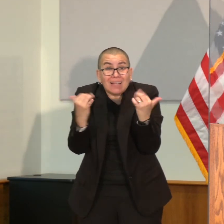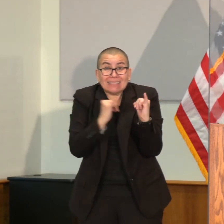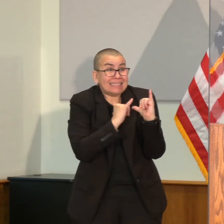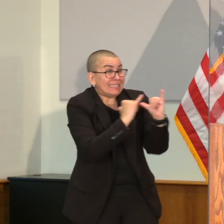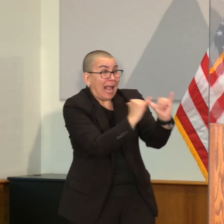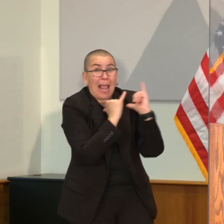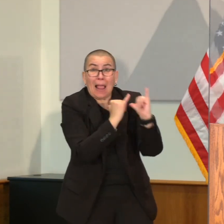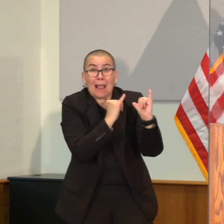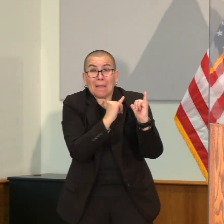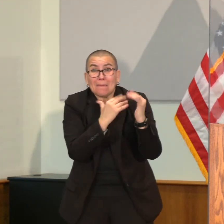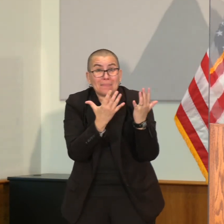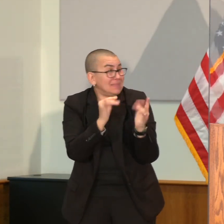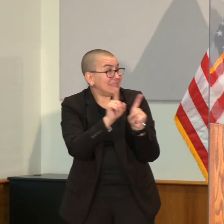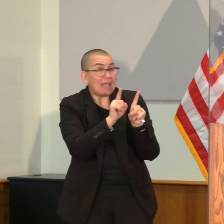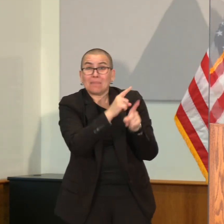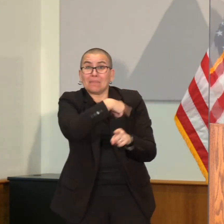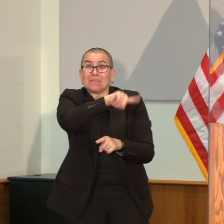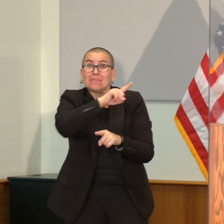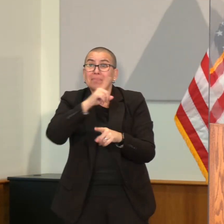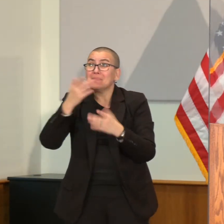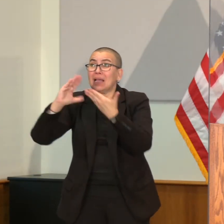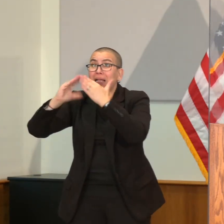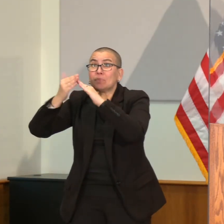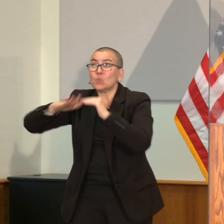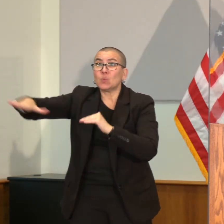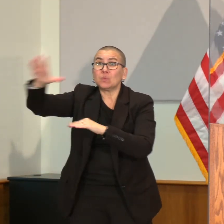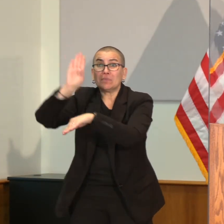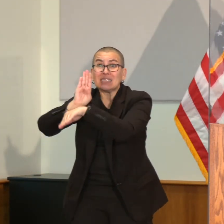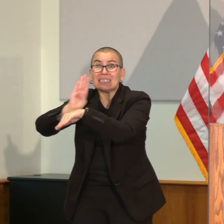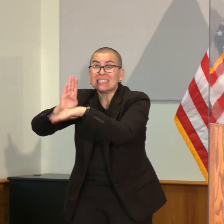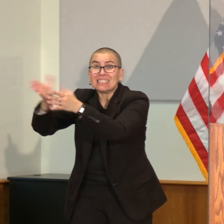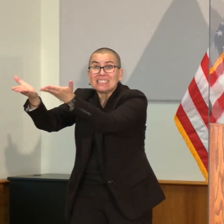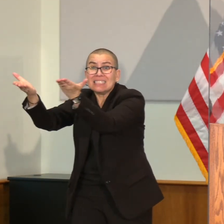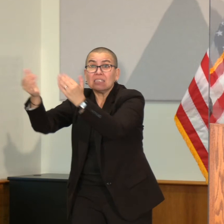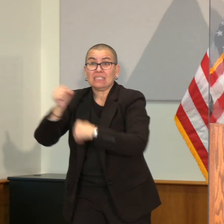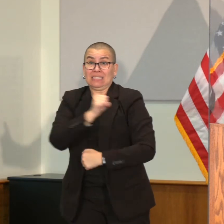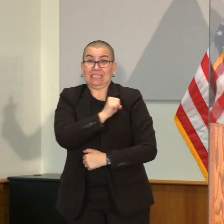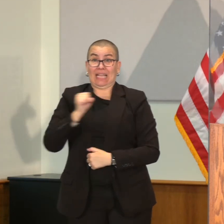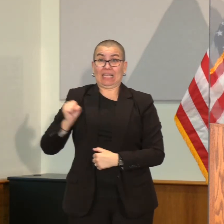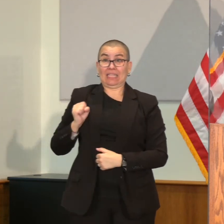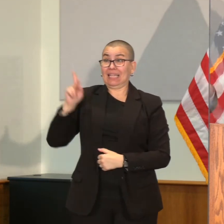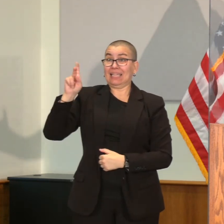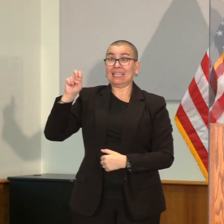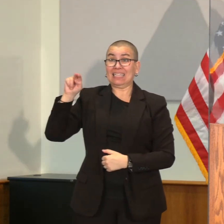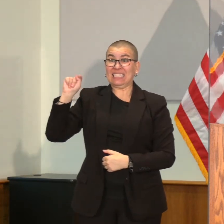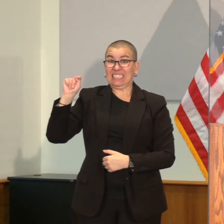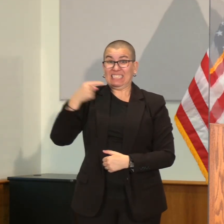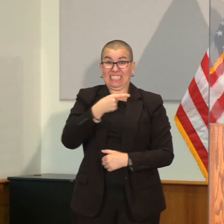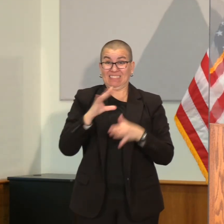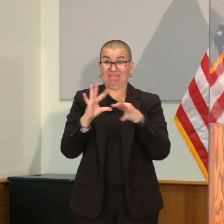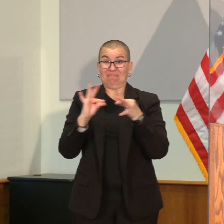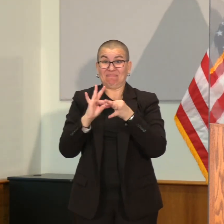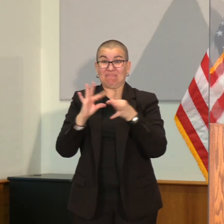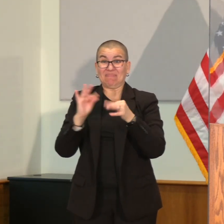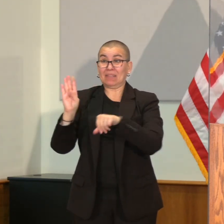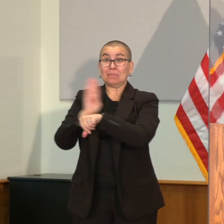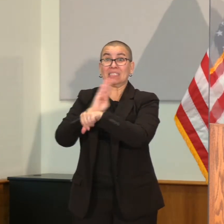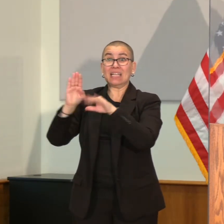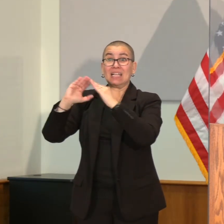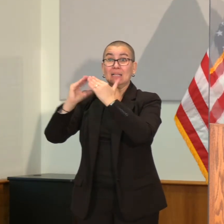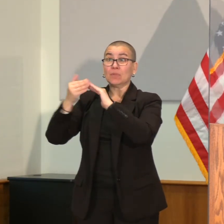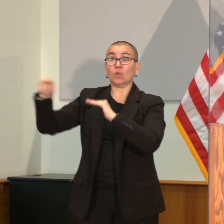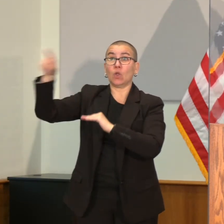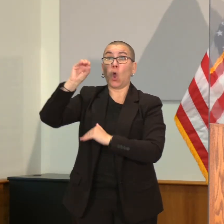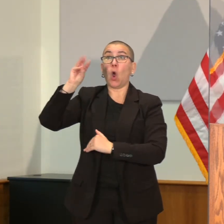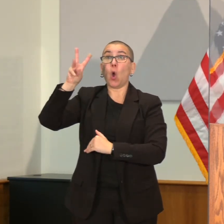it. The business community, Senator Kent's right about this. I'm getting bombarded by the business community to do something. And I just